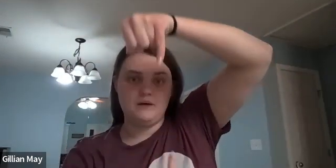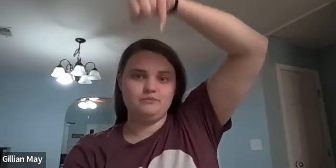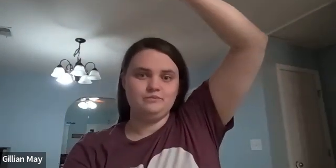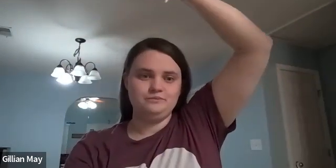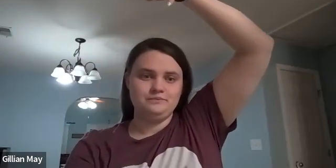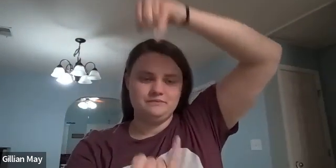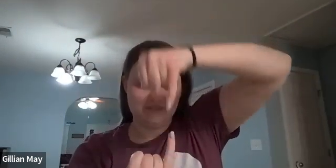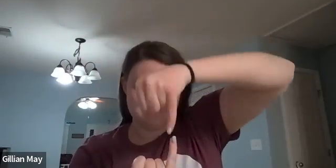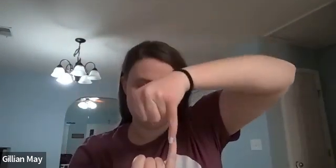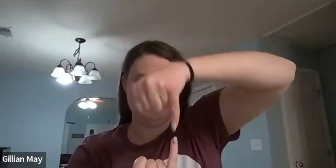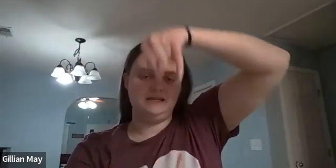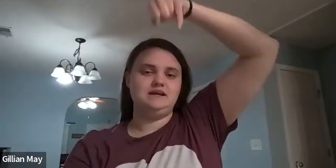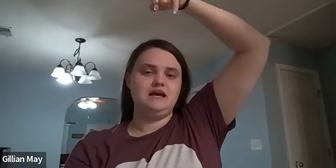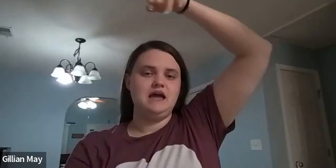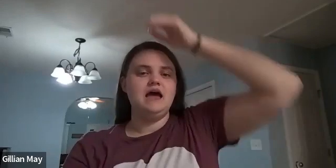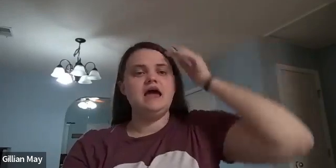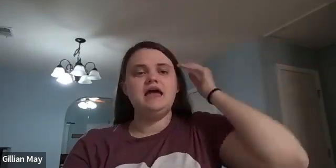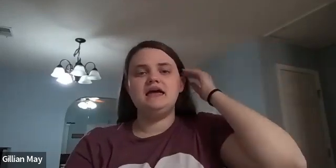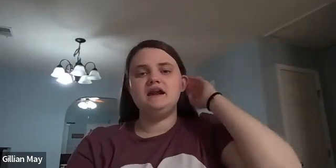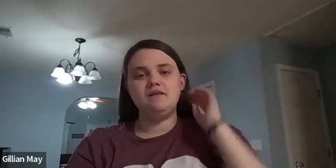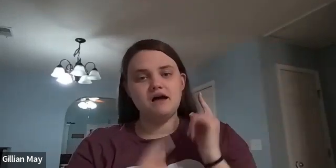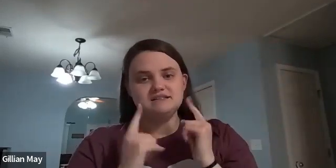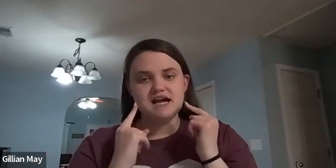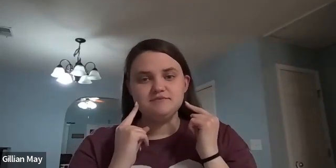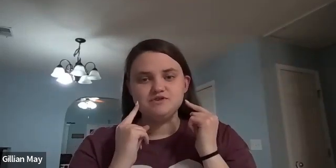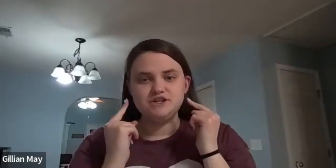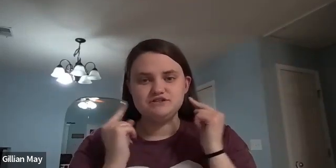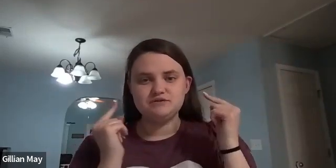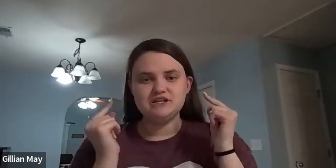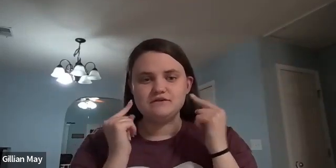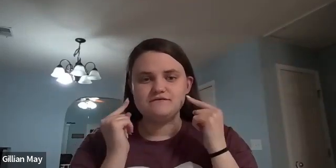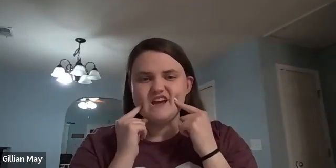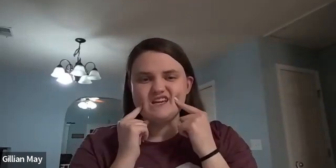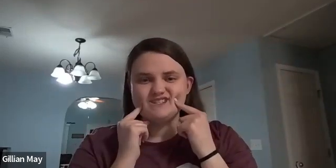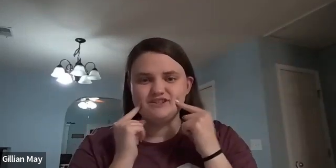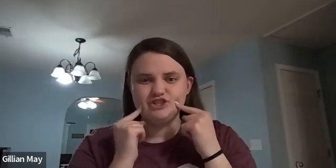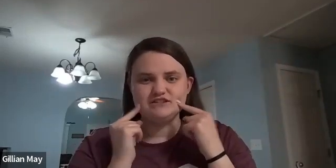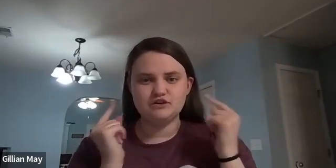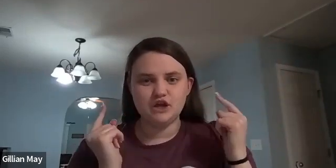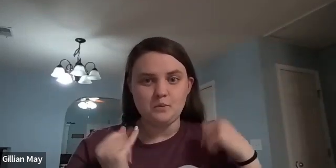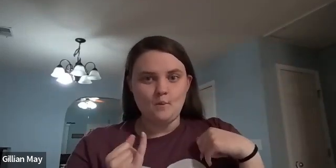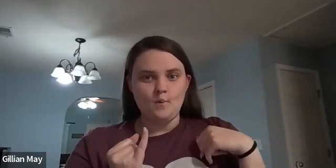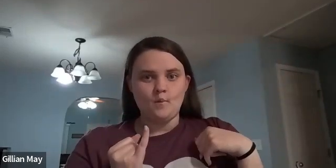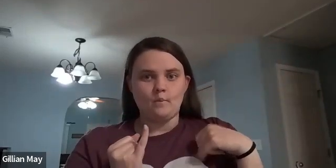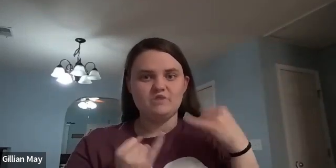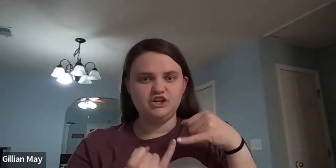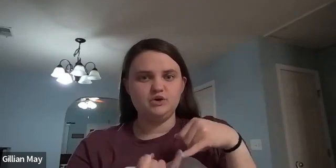up. Skinny. And a lot of times when you do it, your face, your cheeks are gonna go, like, you know, when you're